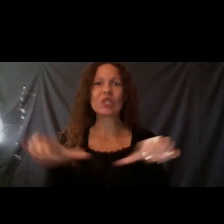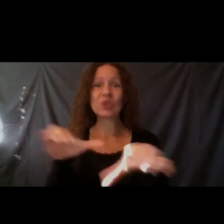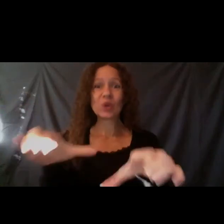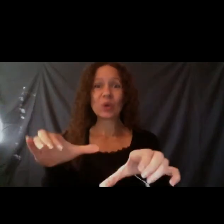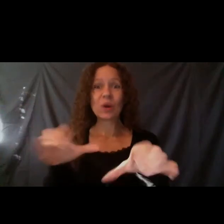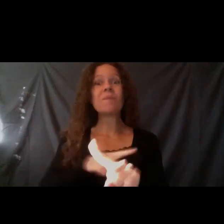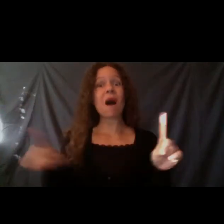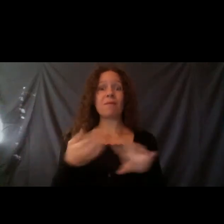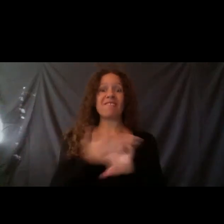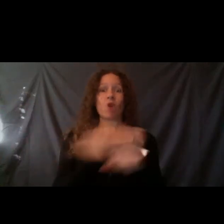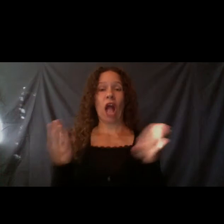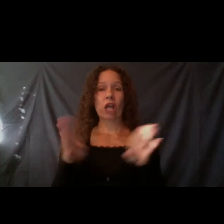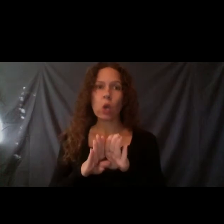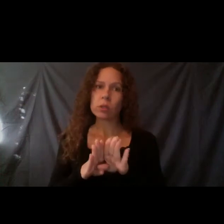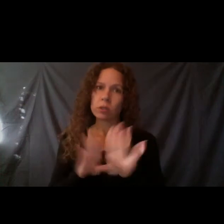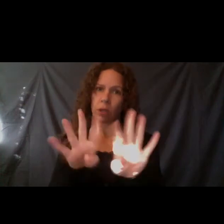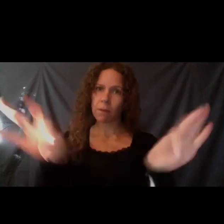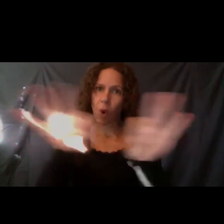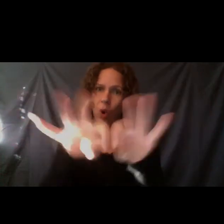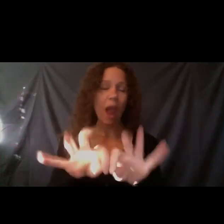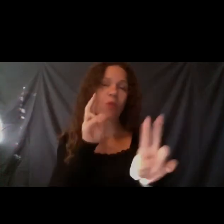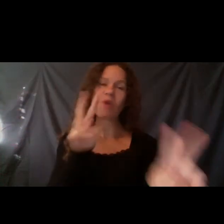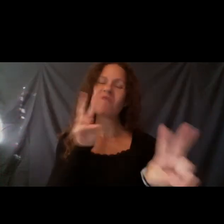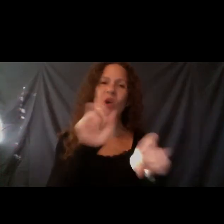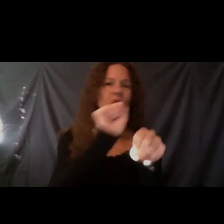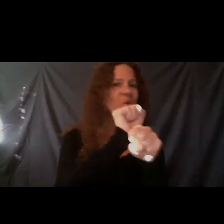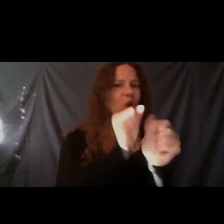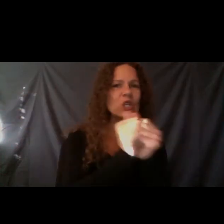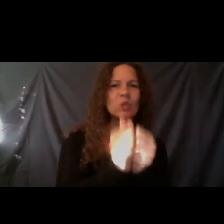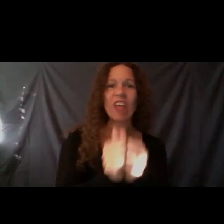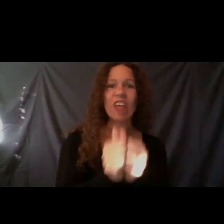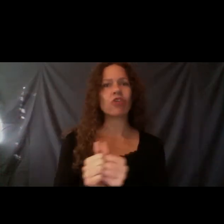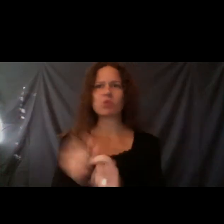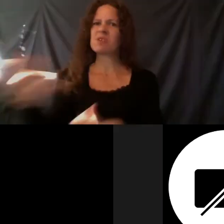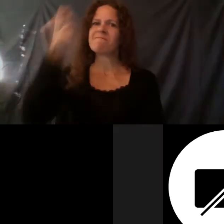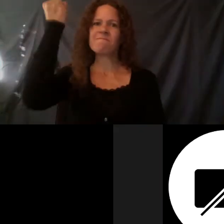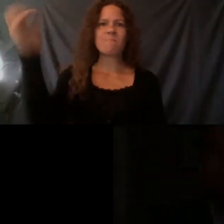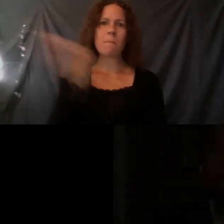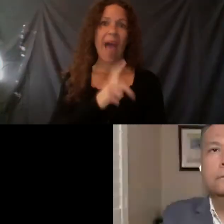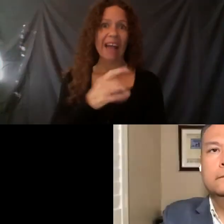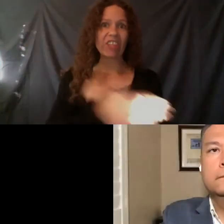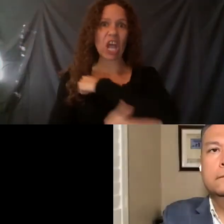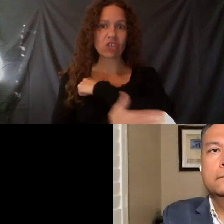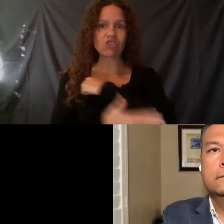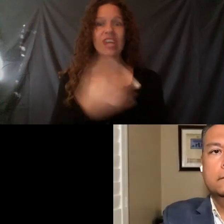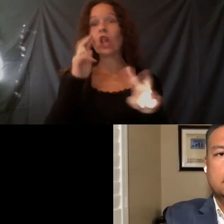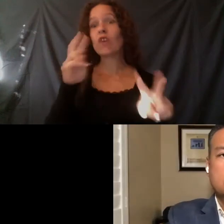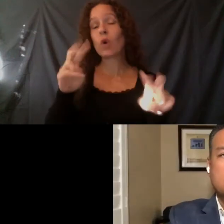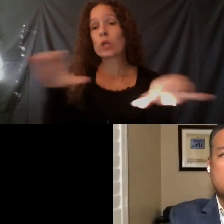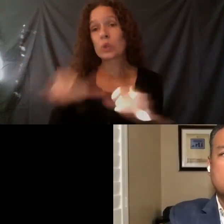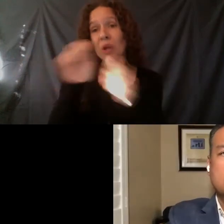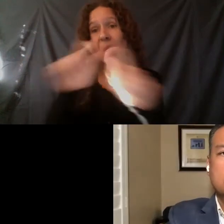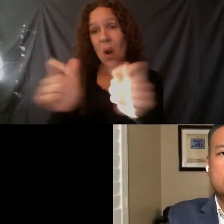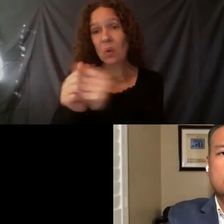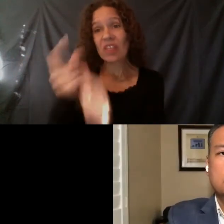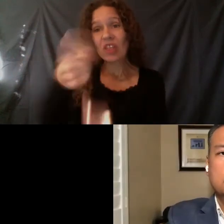work together. We've got to do it. We've got to continue to take our country back, and look forward to doing this work with all of you, from those of us representing the API community